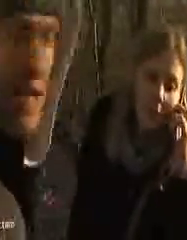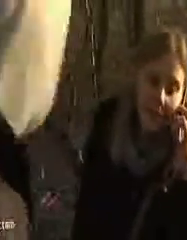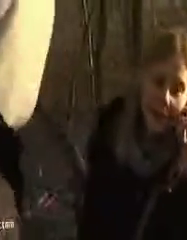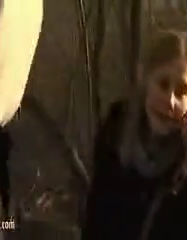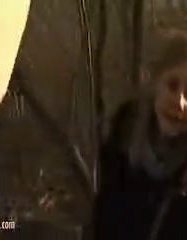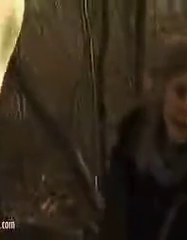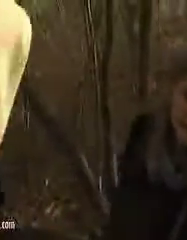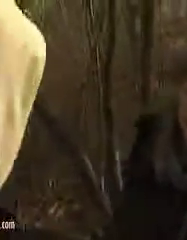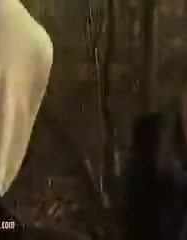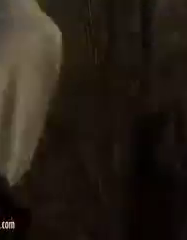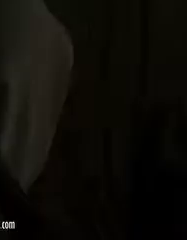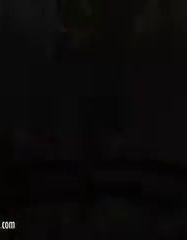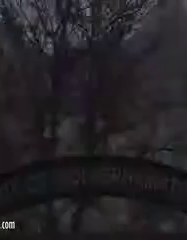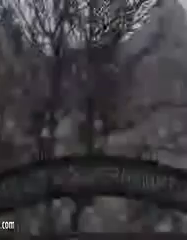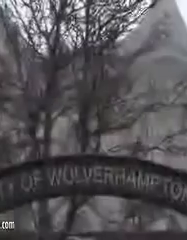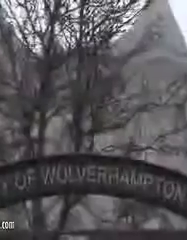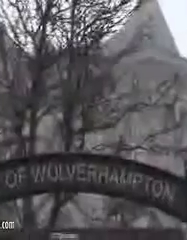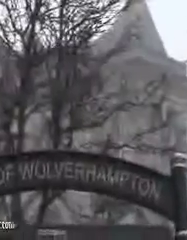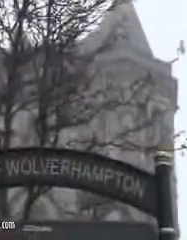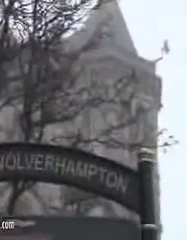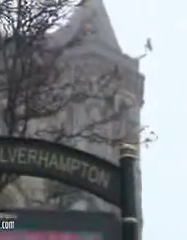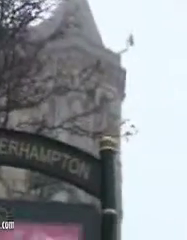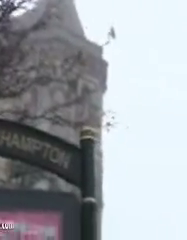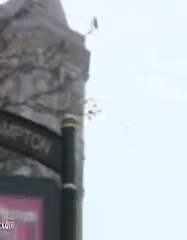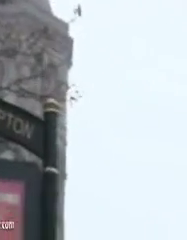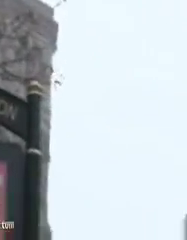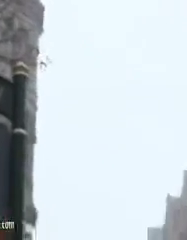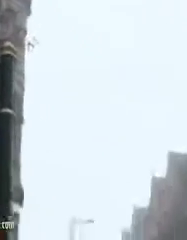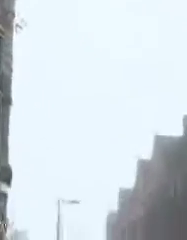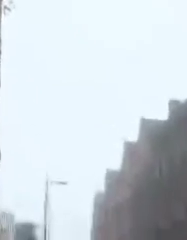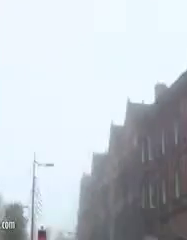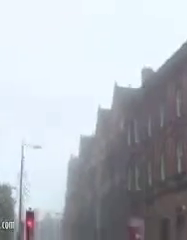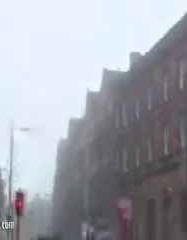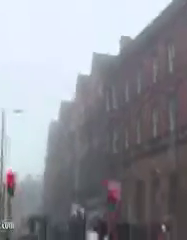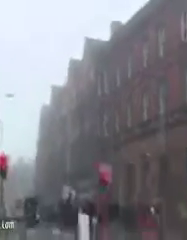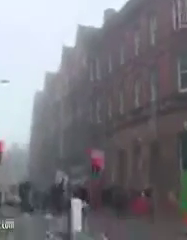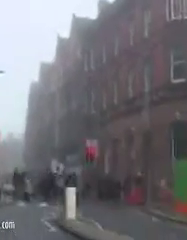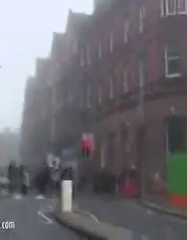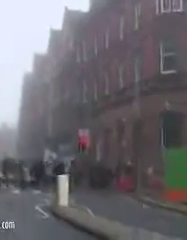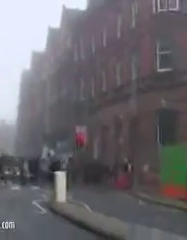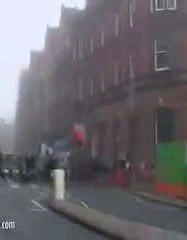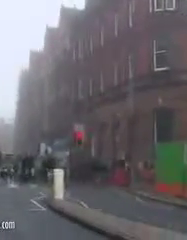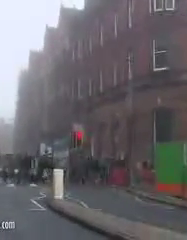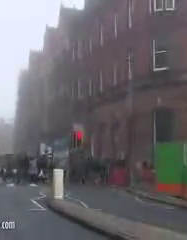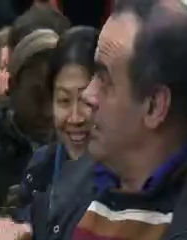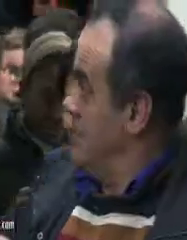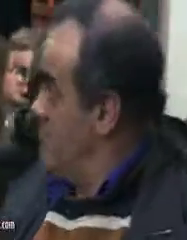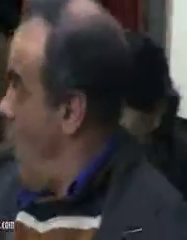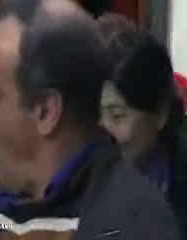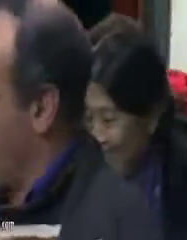back later? 300 filmmakers and moviegoers have gathered in Wolverhampton at the Deaf Fest. This Deaf